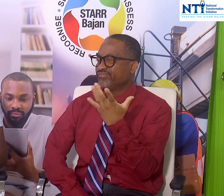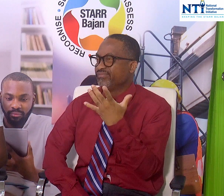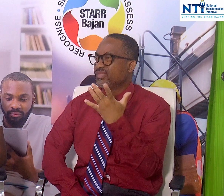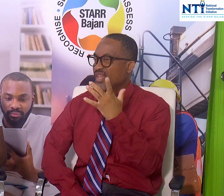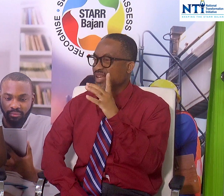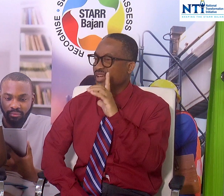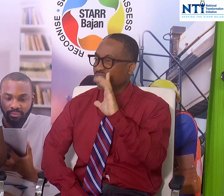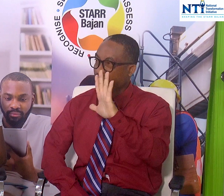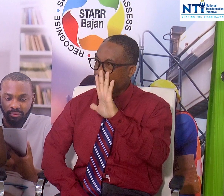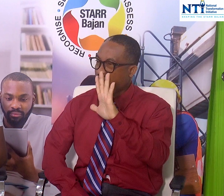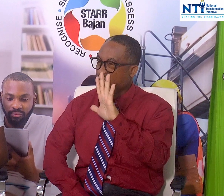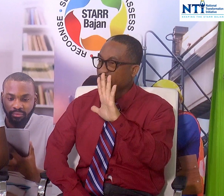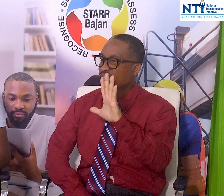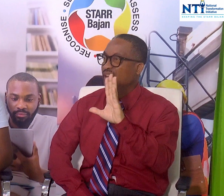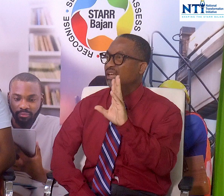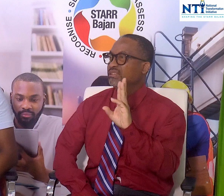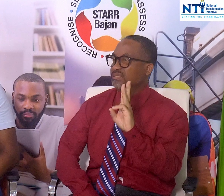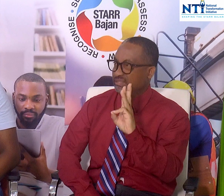sick.